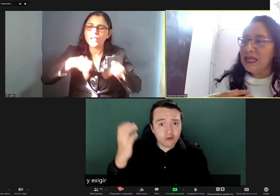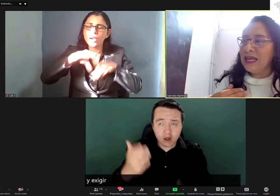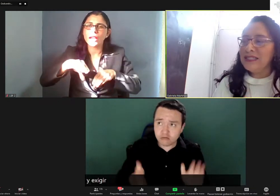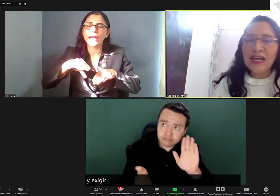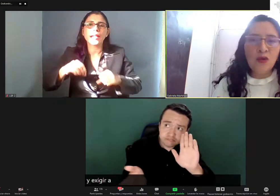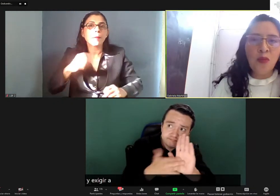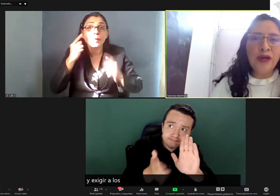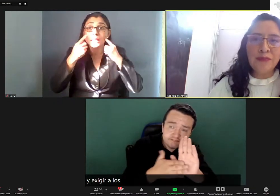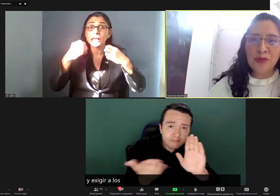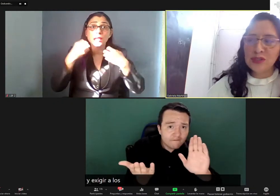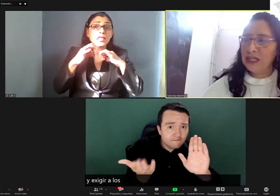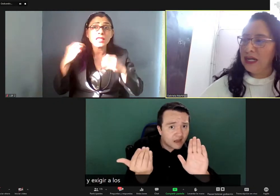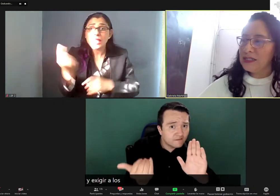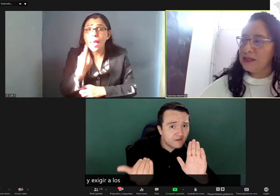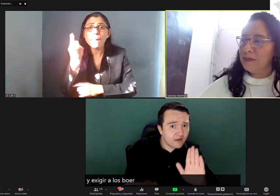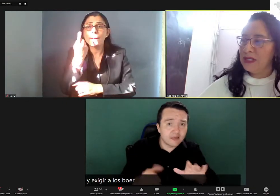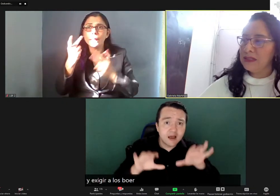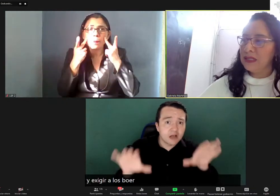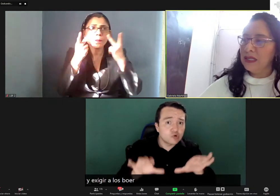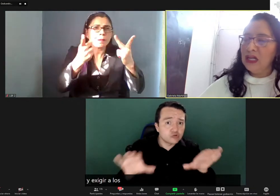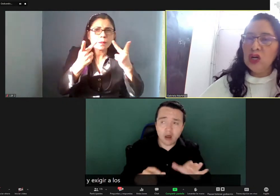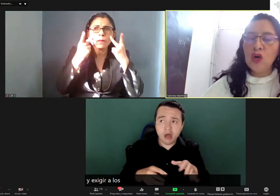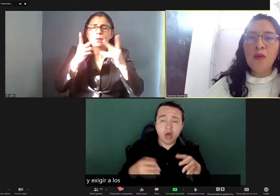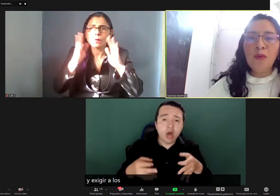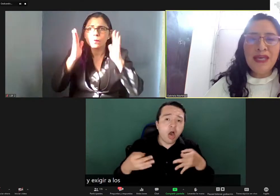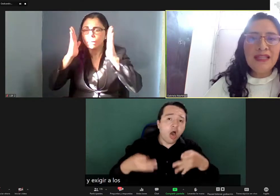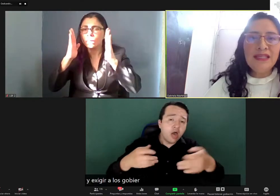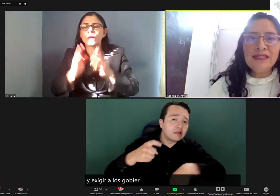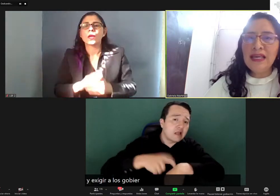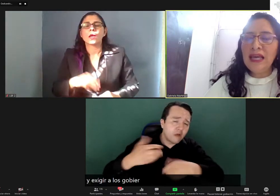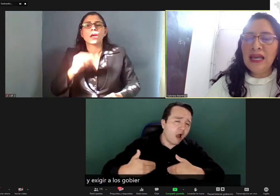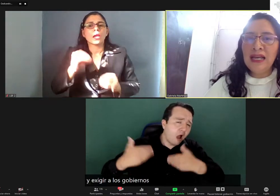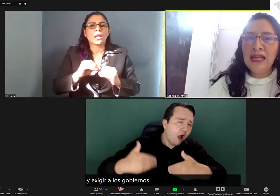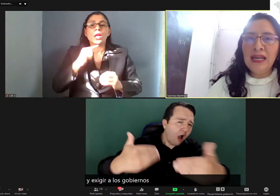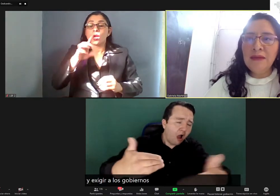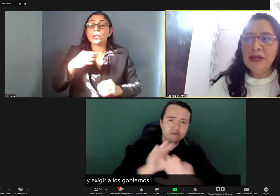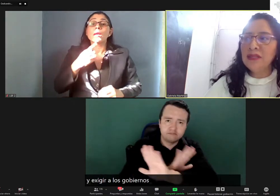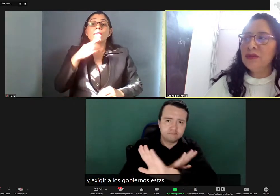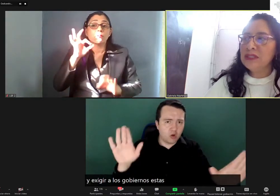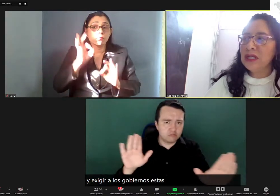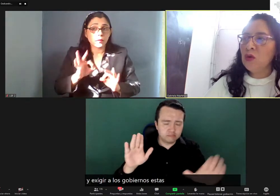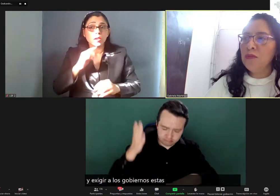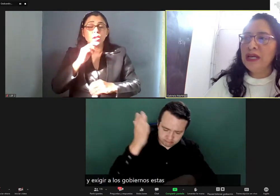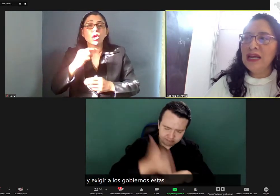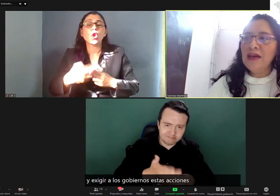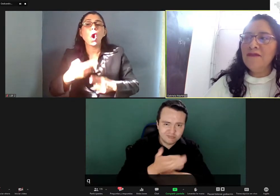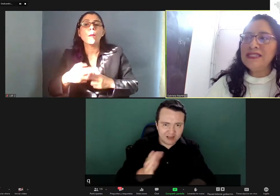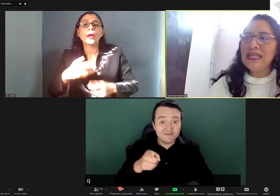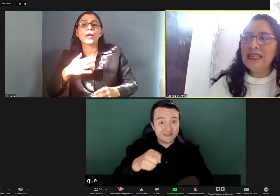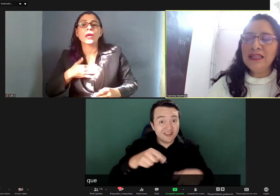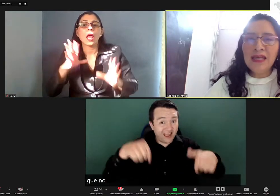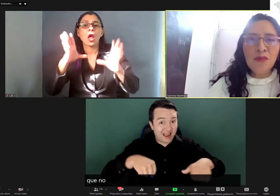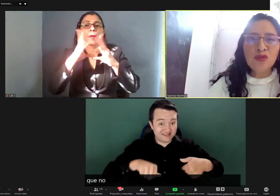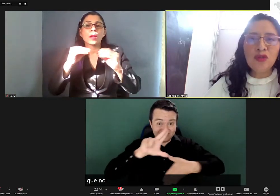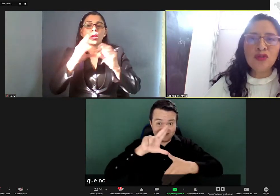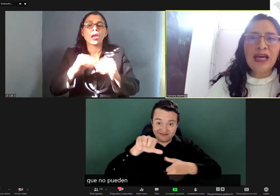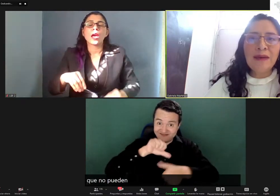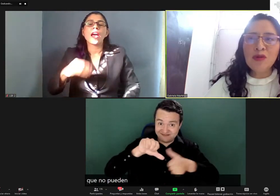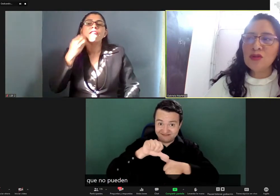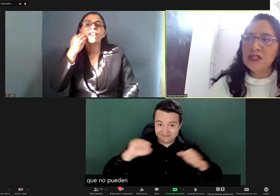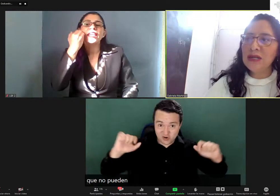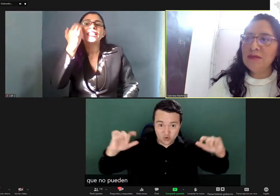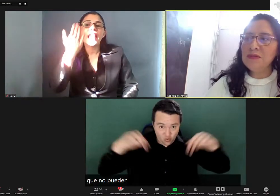of the actions that do not cannot be delayed anymore as a model